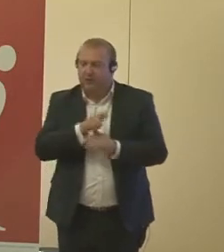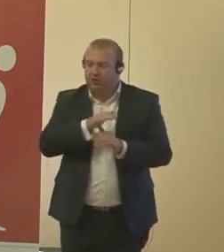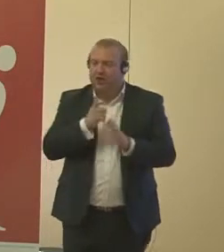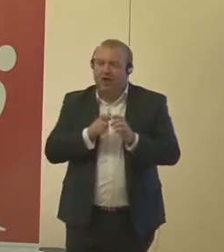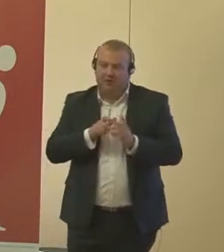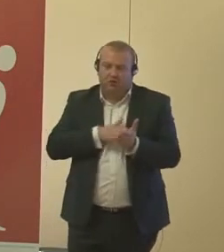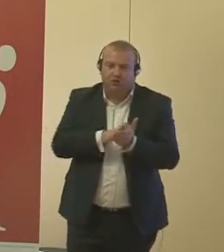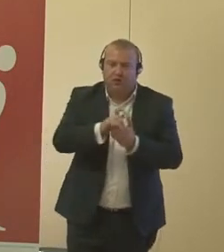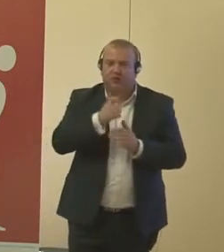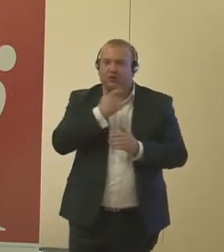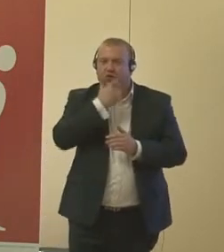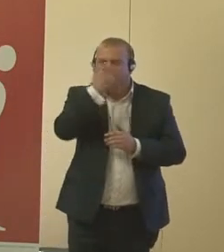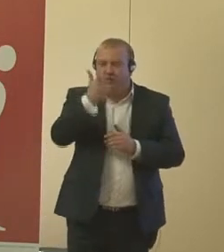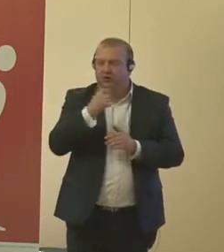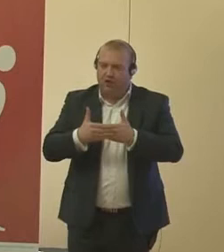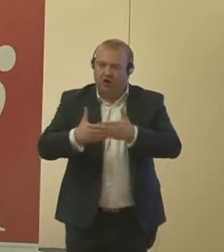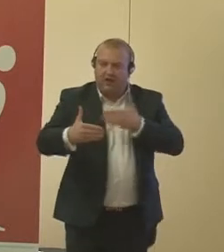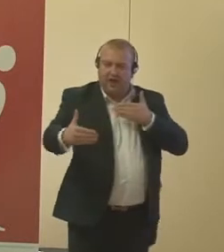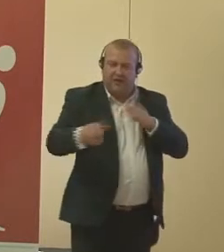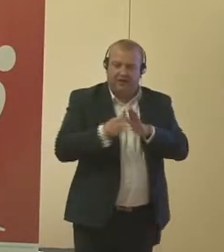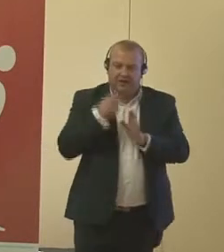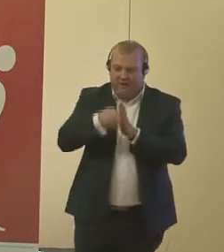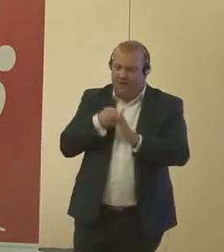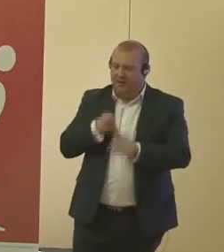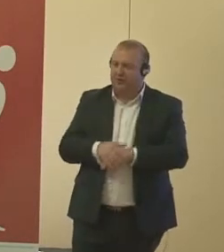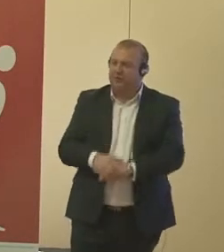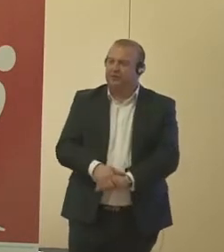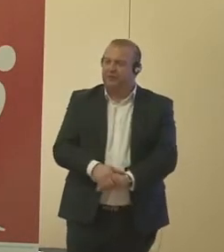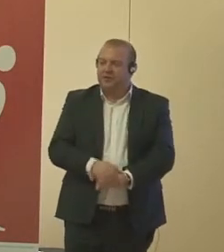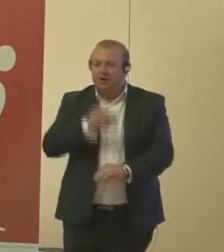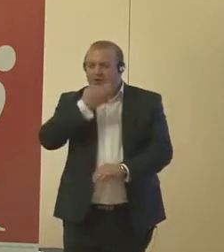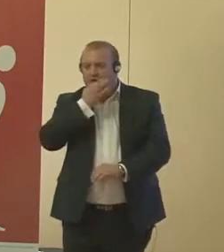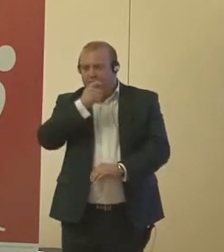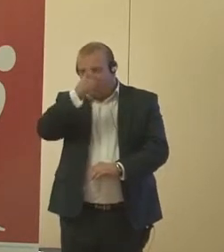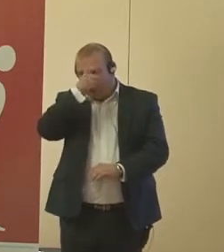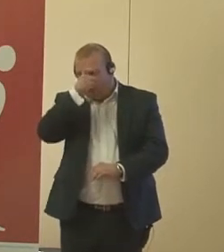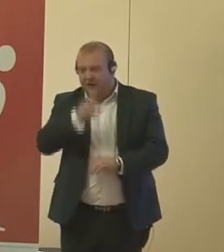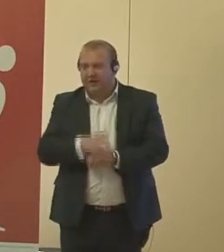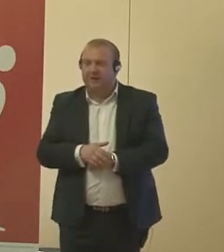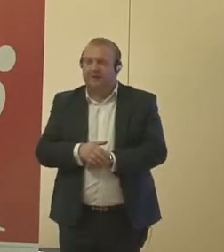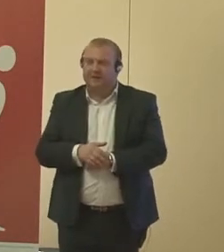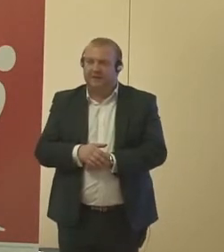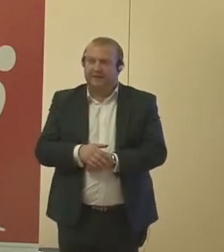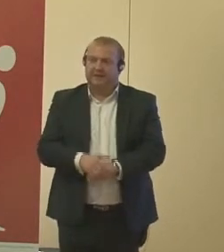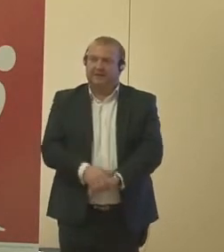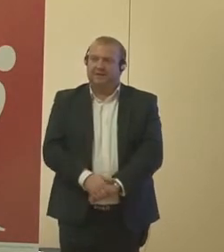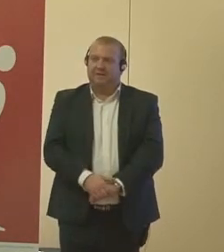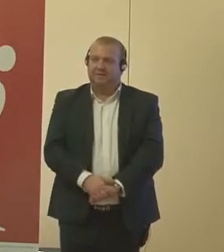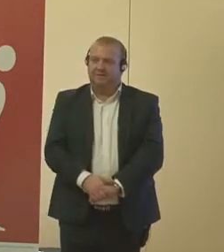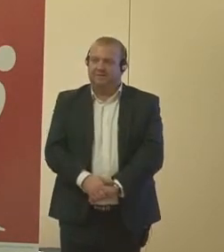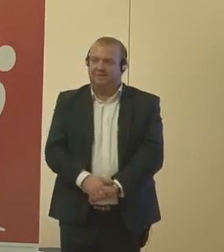there's a representation of the classroom as it's seen by the tool that BedNet provides for the young